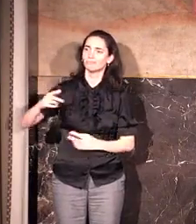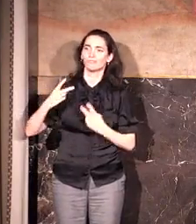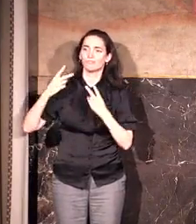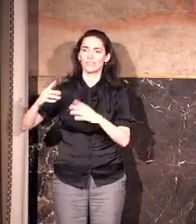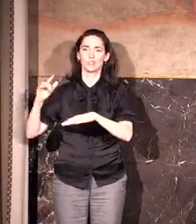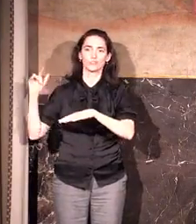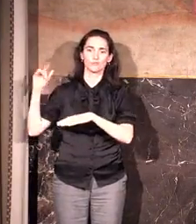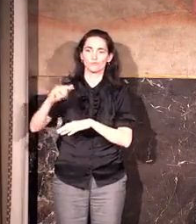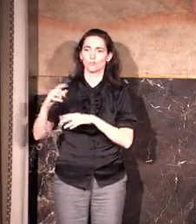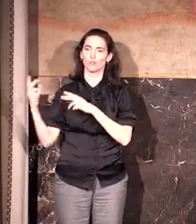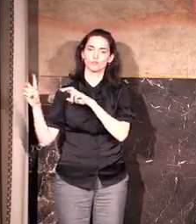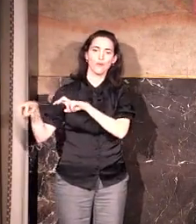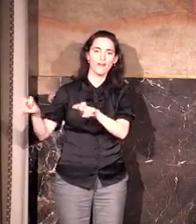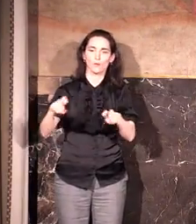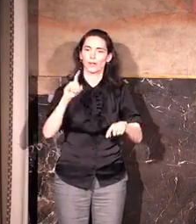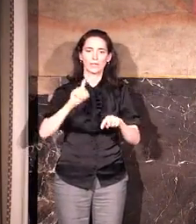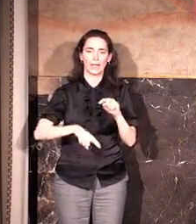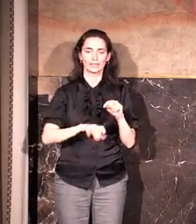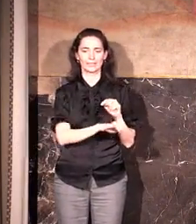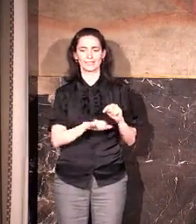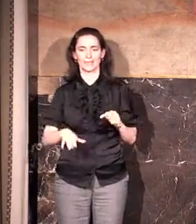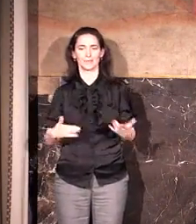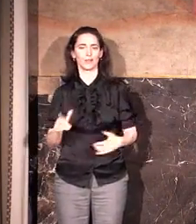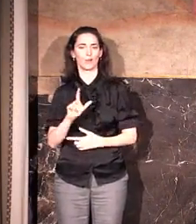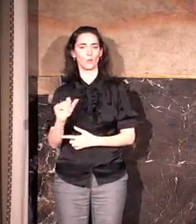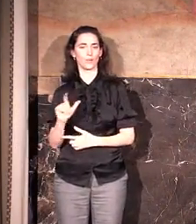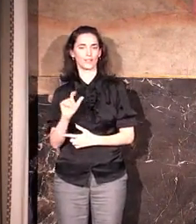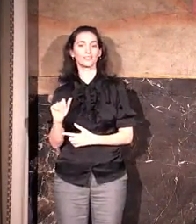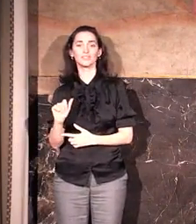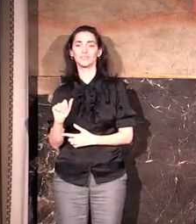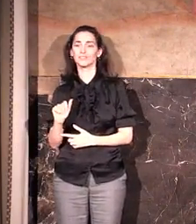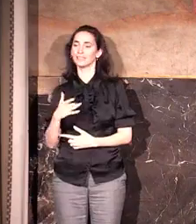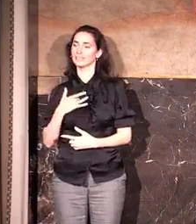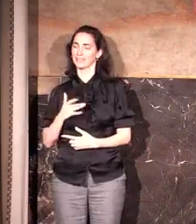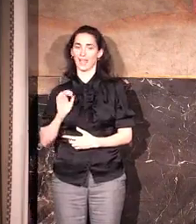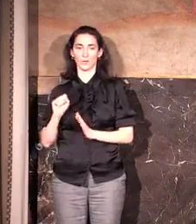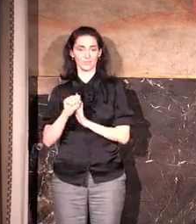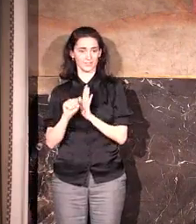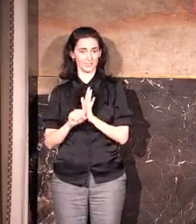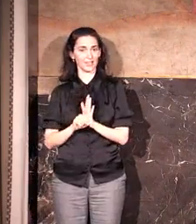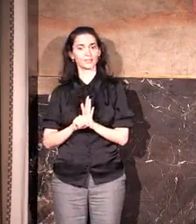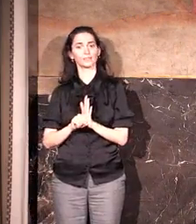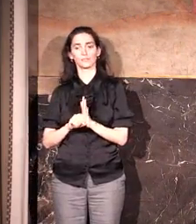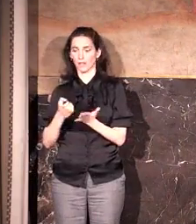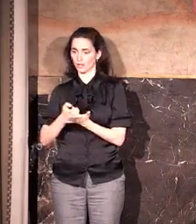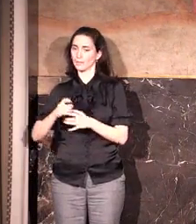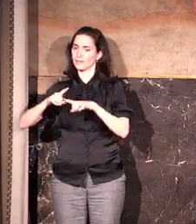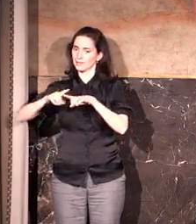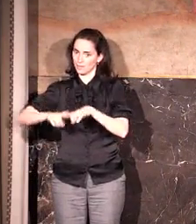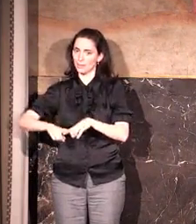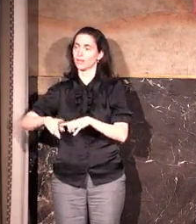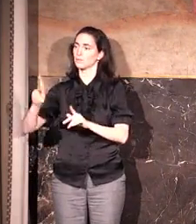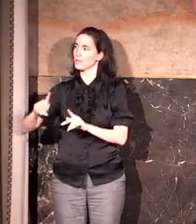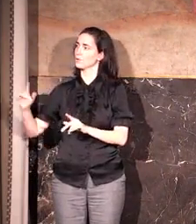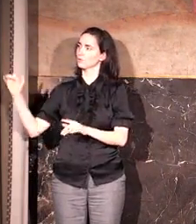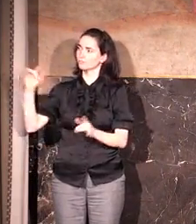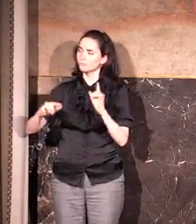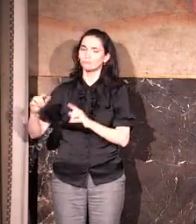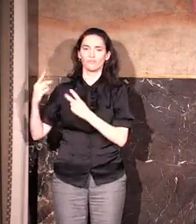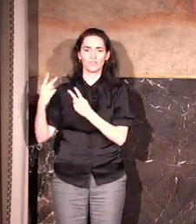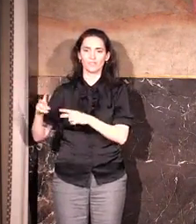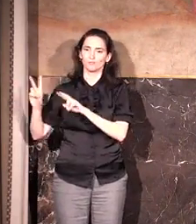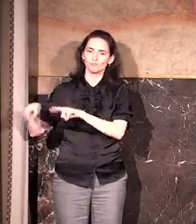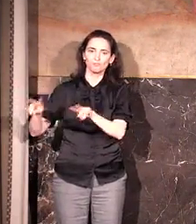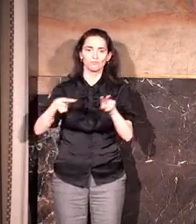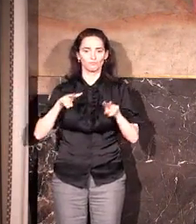includes here in Louisiana, and we're a state especially dependent upon that sector of our economy. And